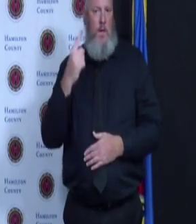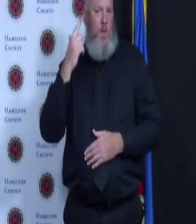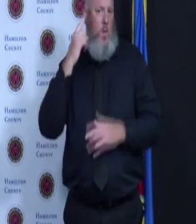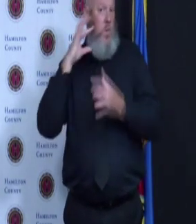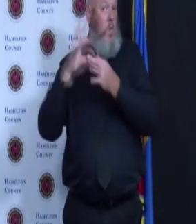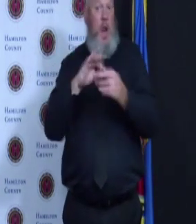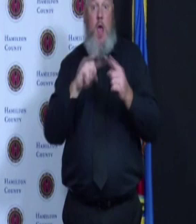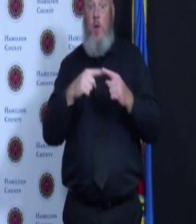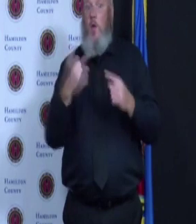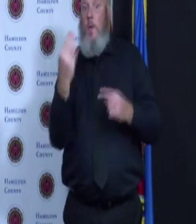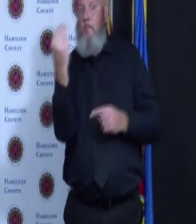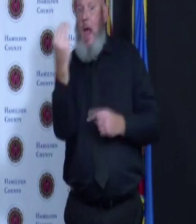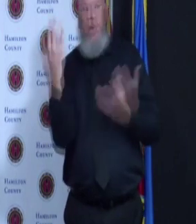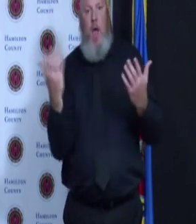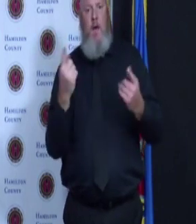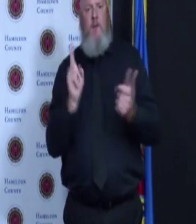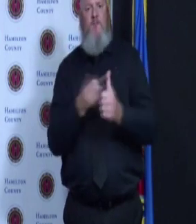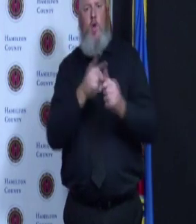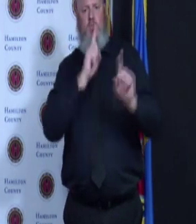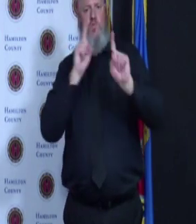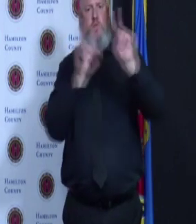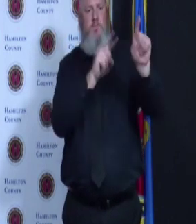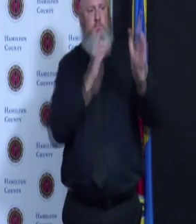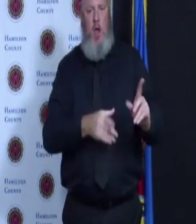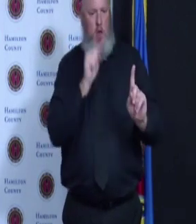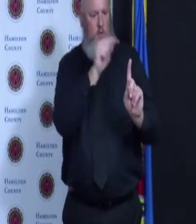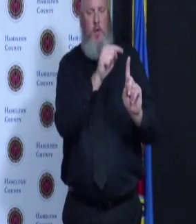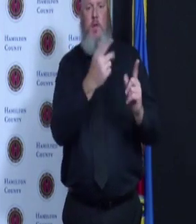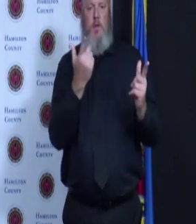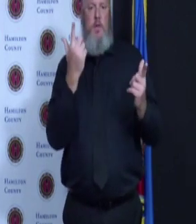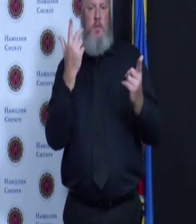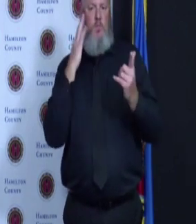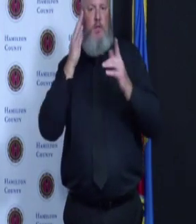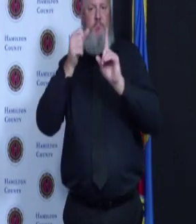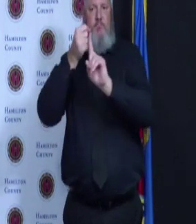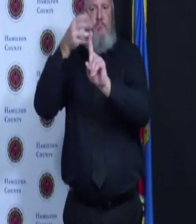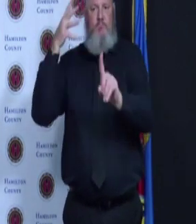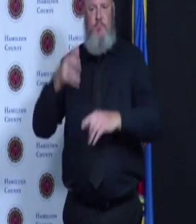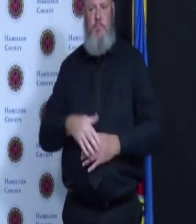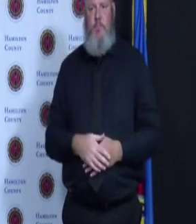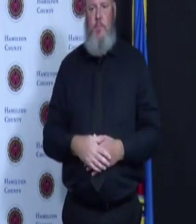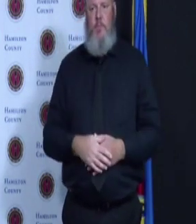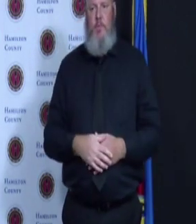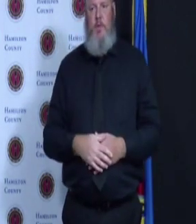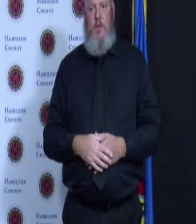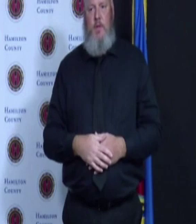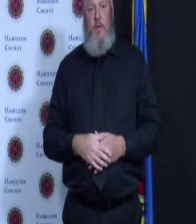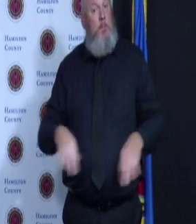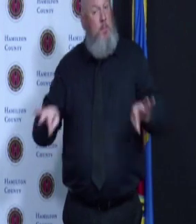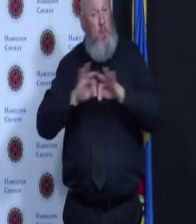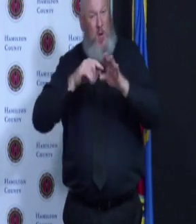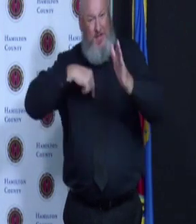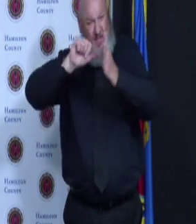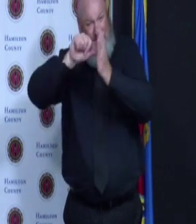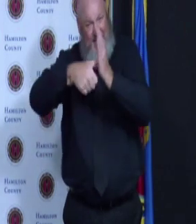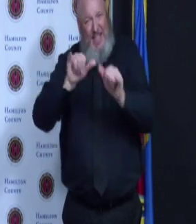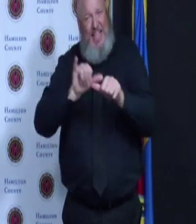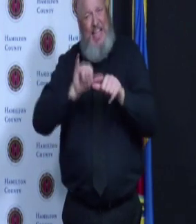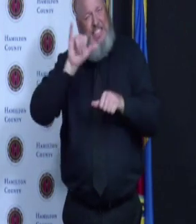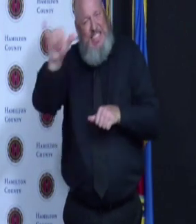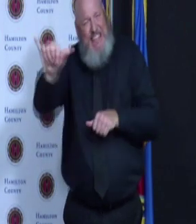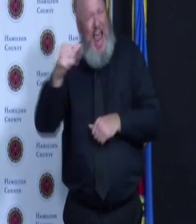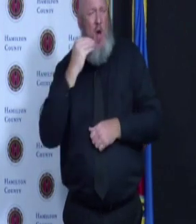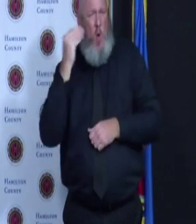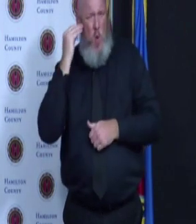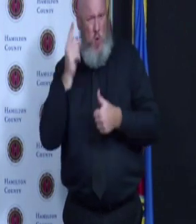what to do. You need to wash your hands. You need to stay home. You need to practice safe distancing.